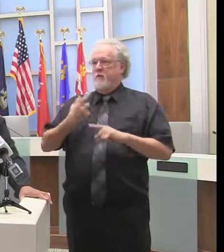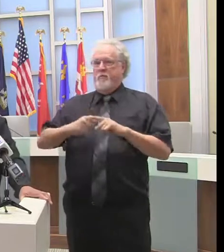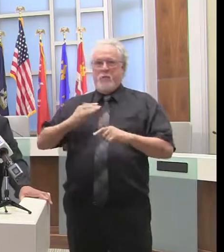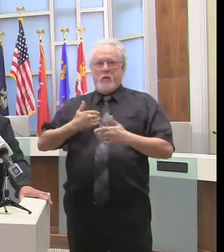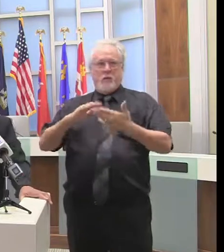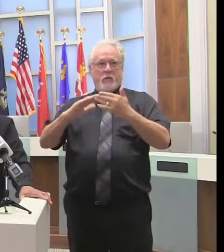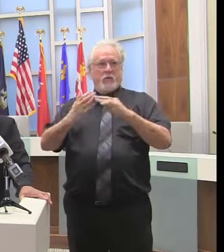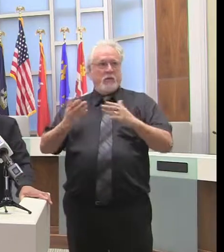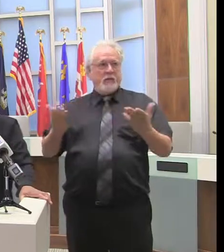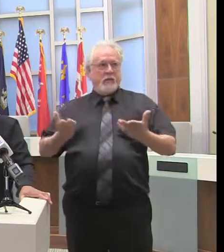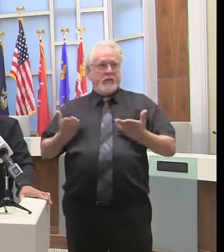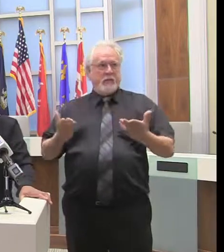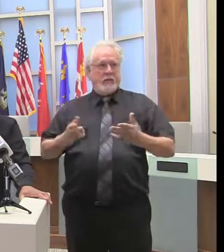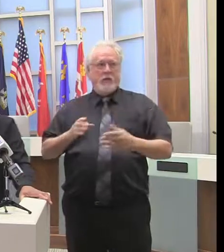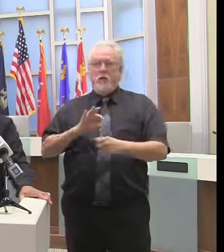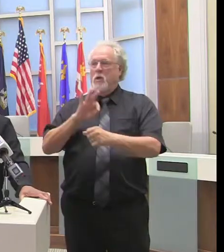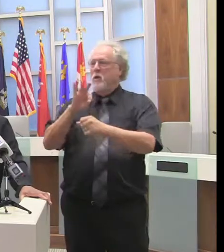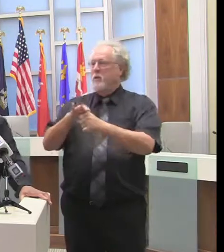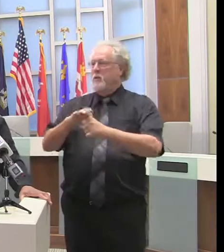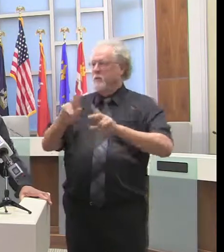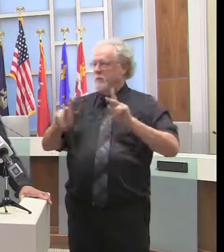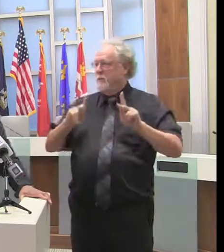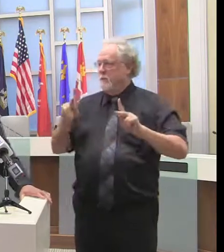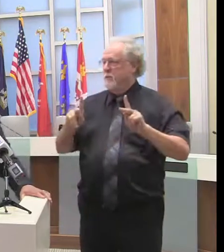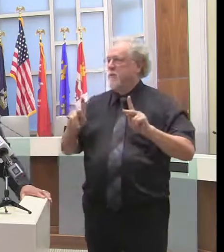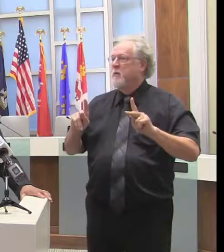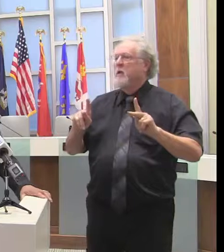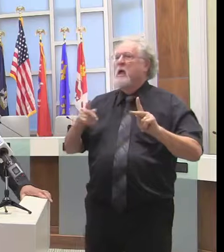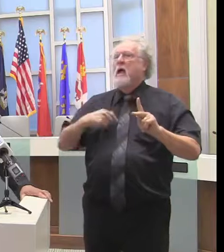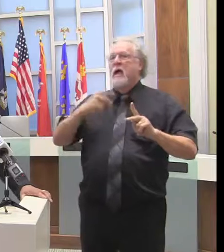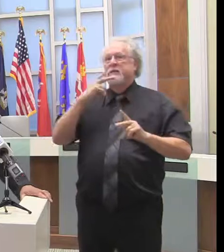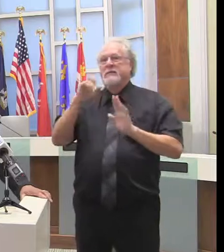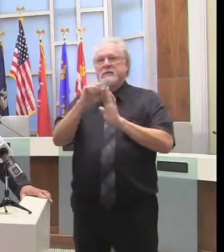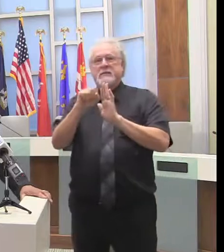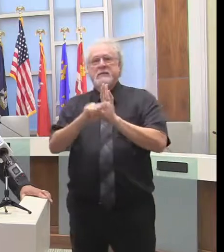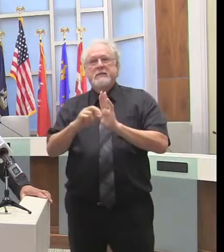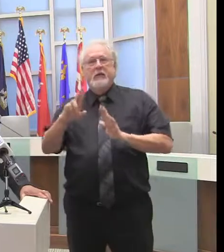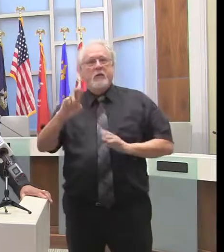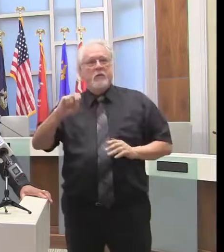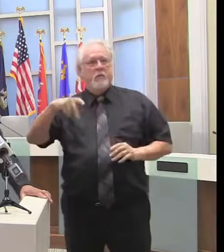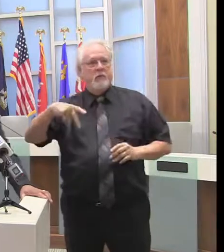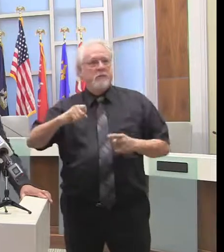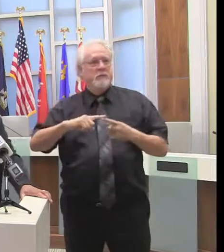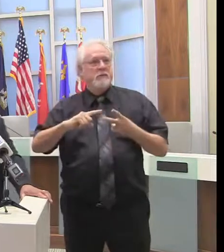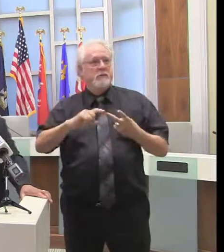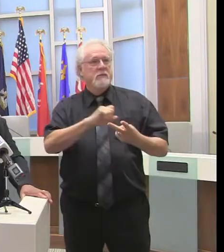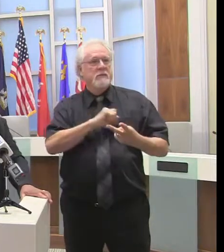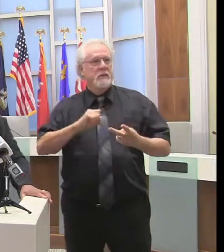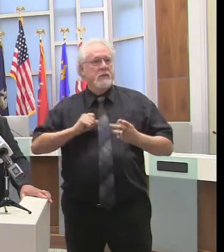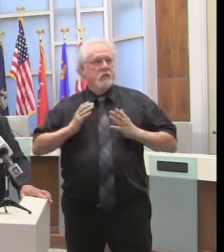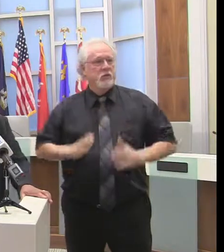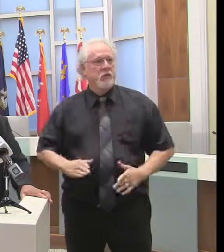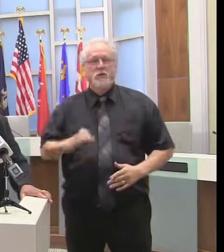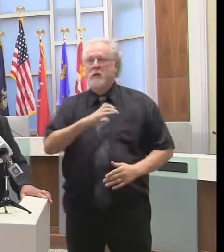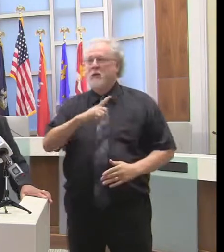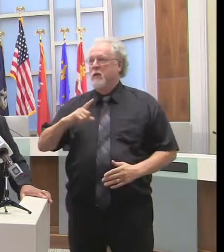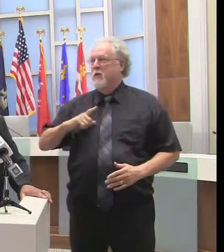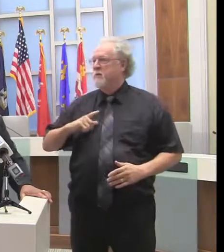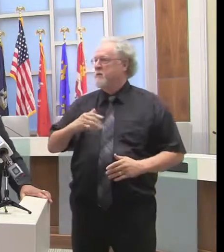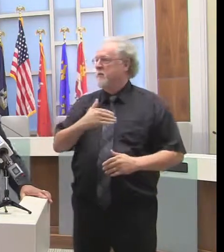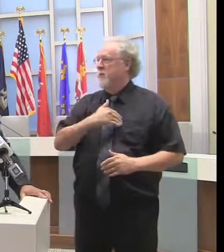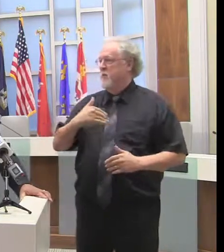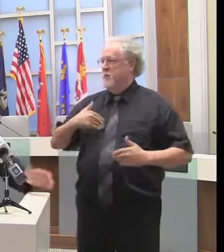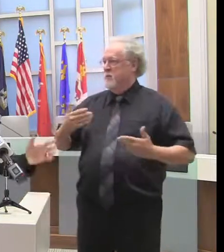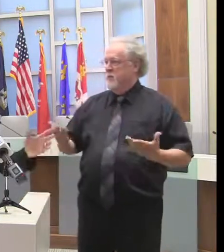community here, elected officials. I see state representatives, senators, council members who are